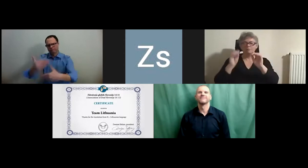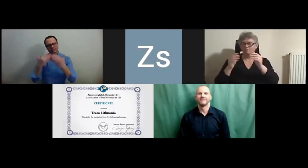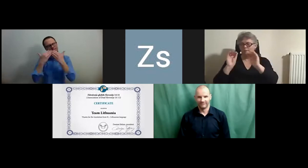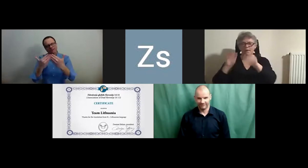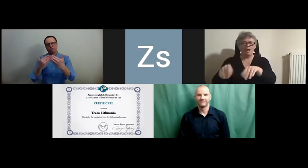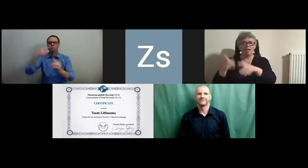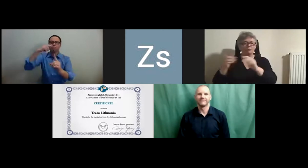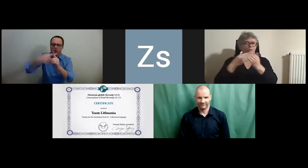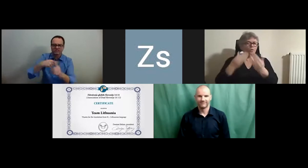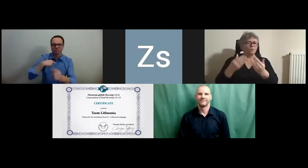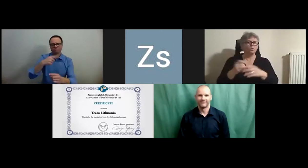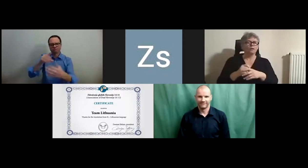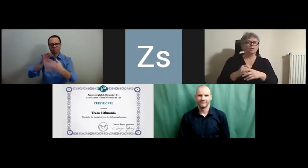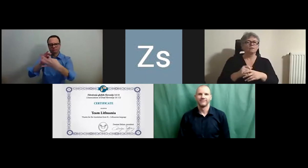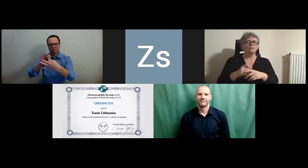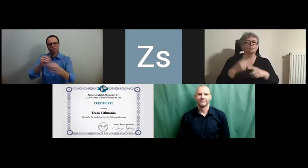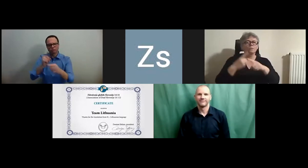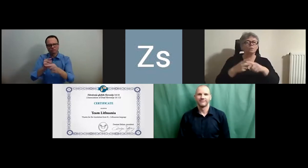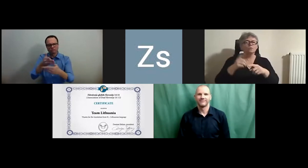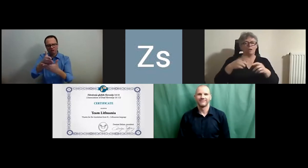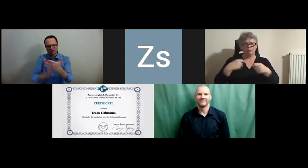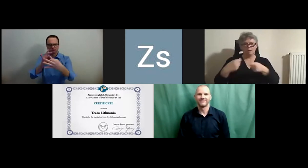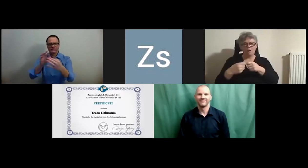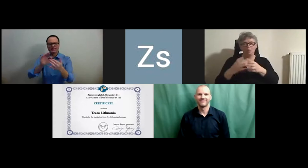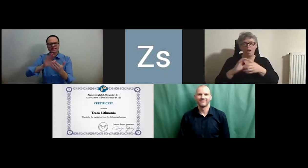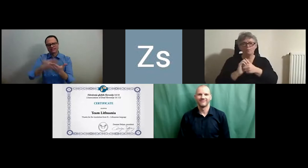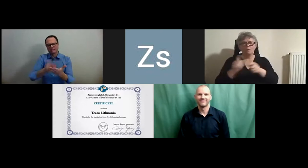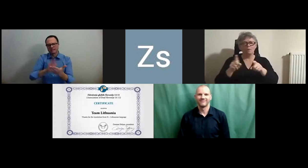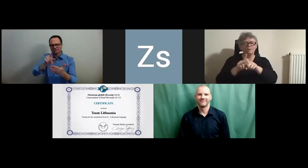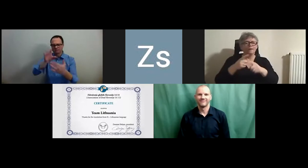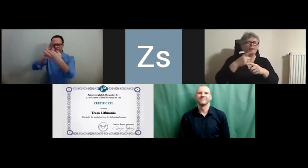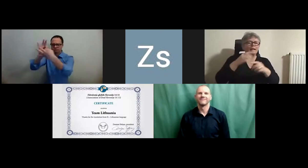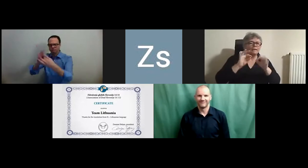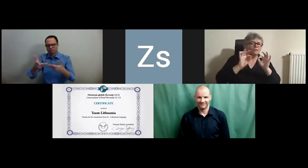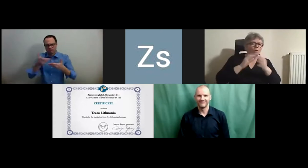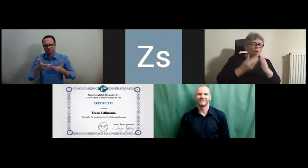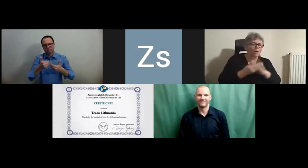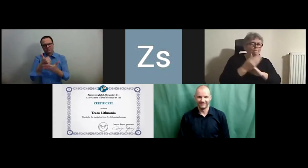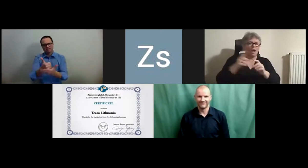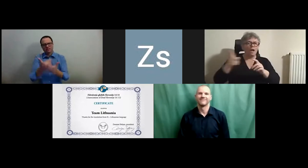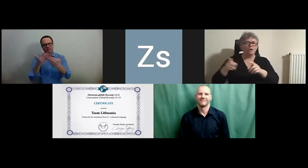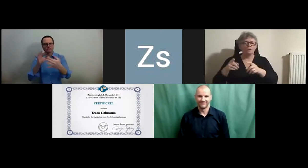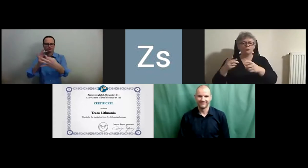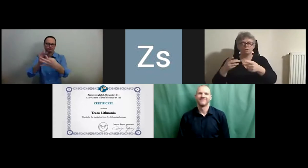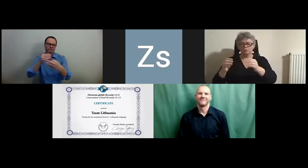And thank also your supporters. And you and I,